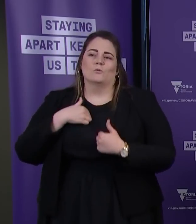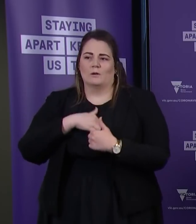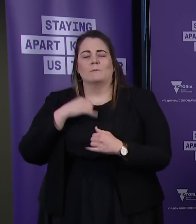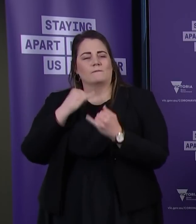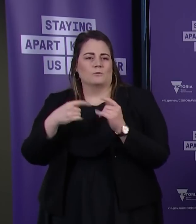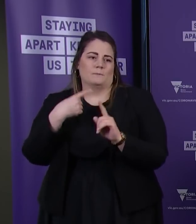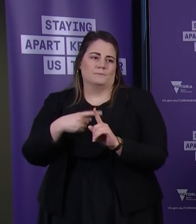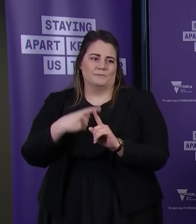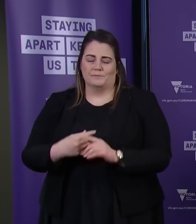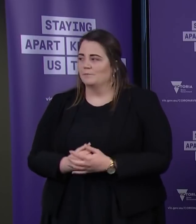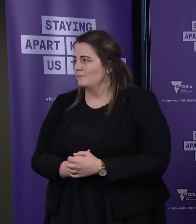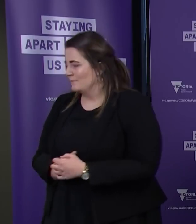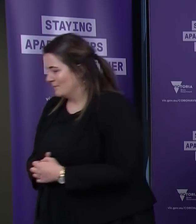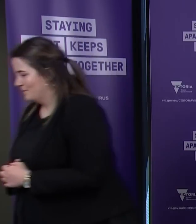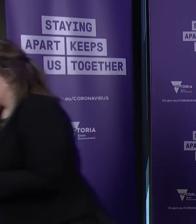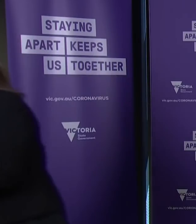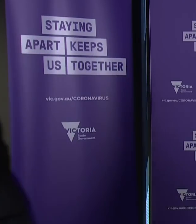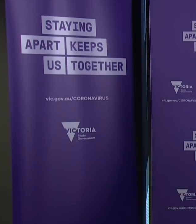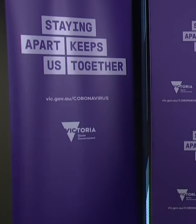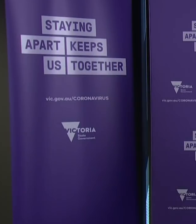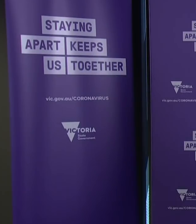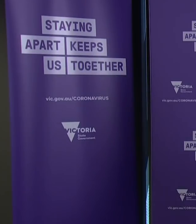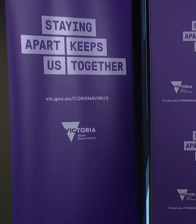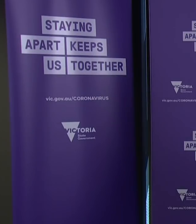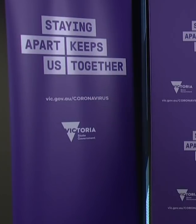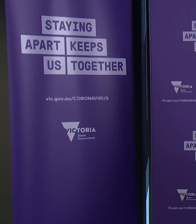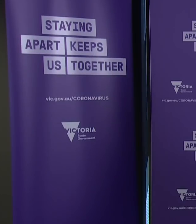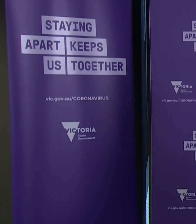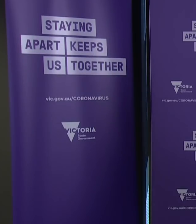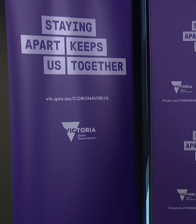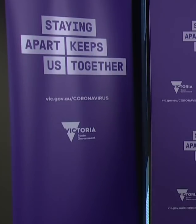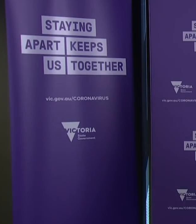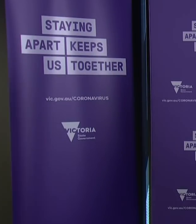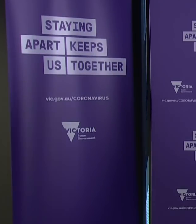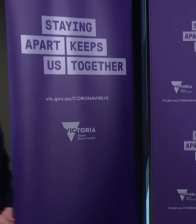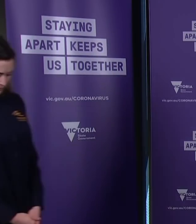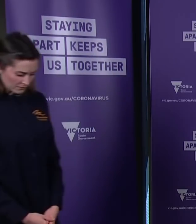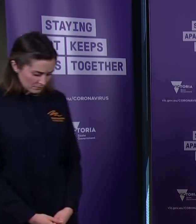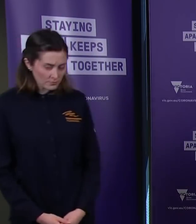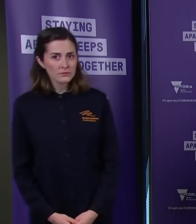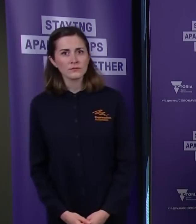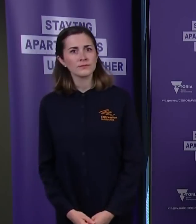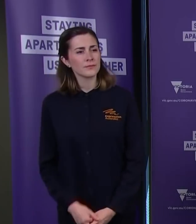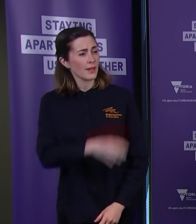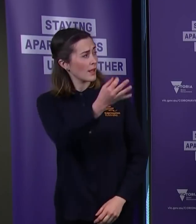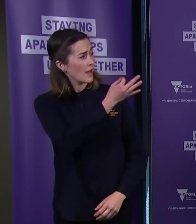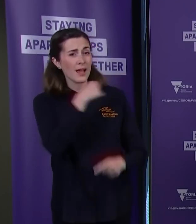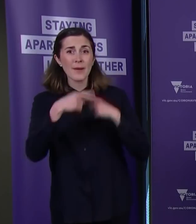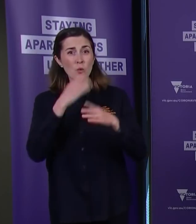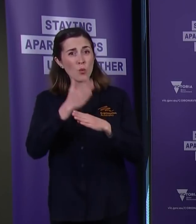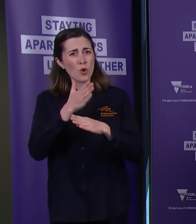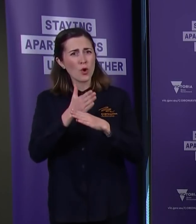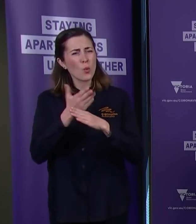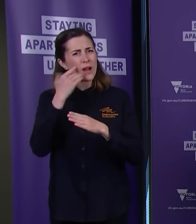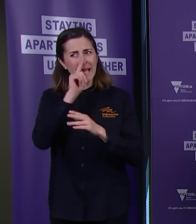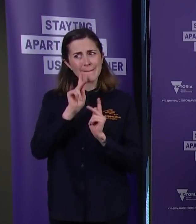about. Can I ask you about work? When do you think you might tell people in Melbourne that they can return to the office to be working? Look, I guess